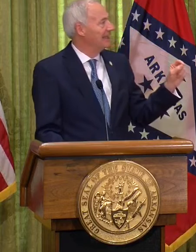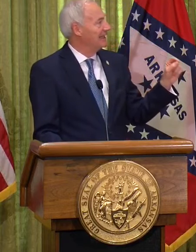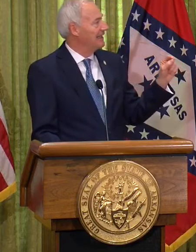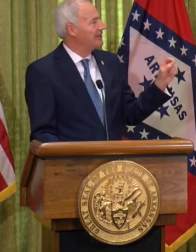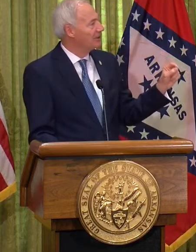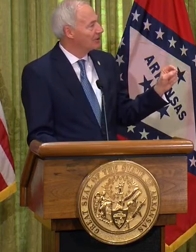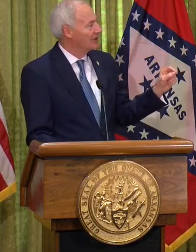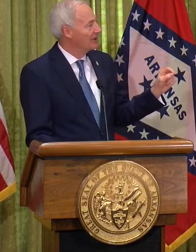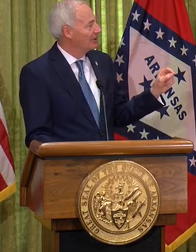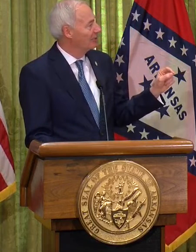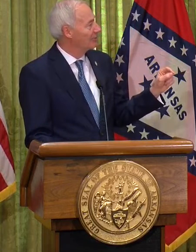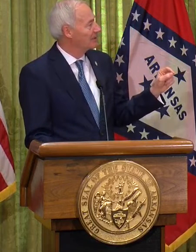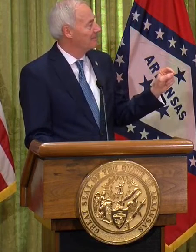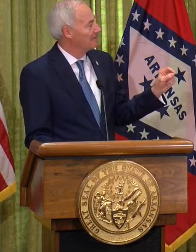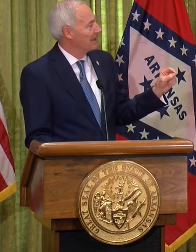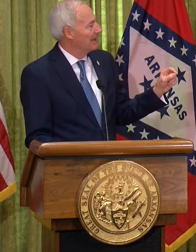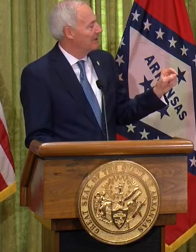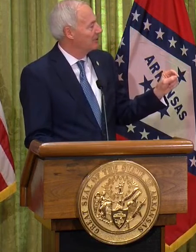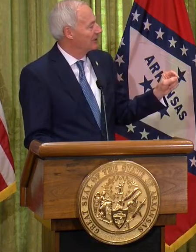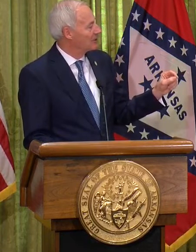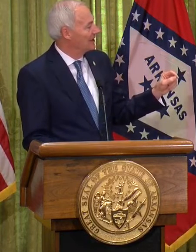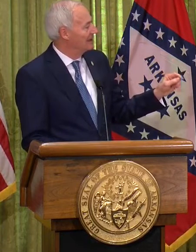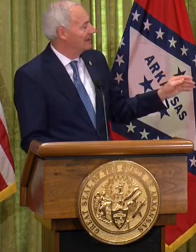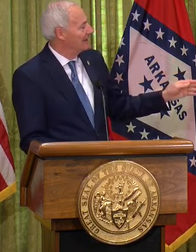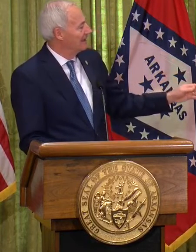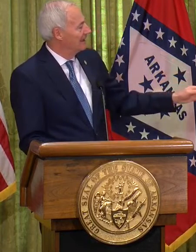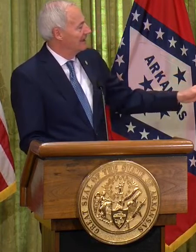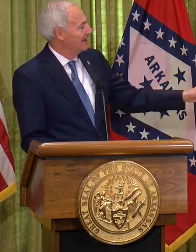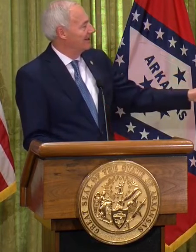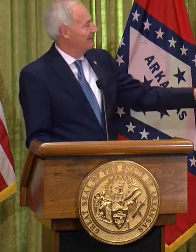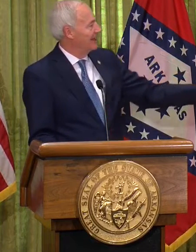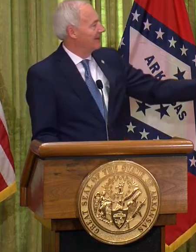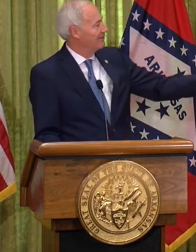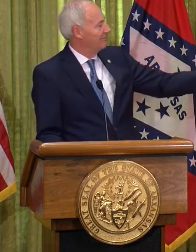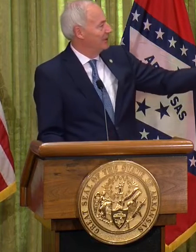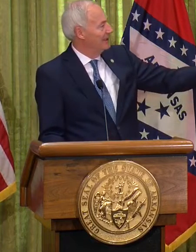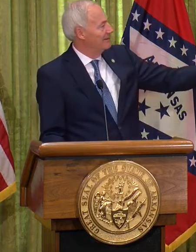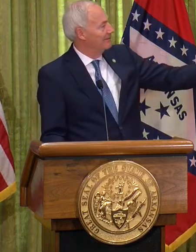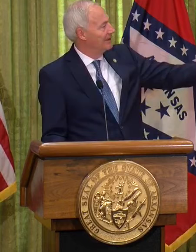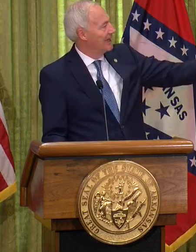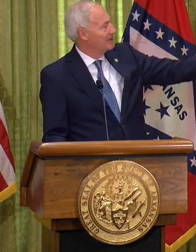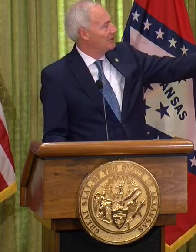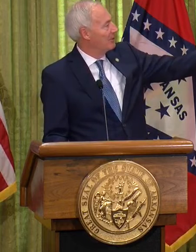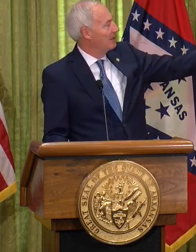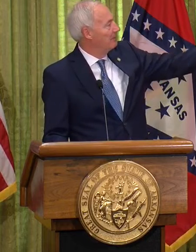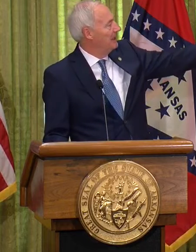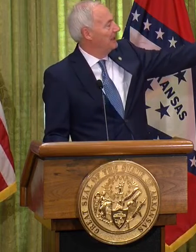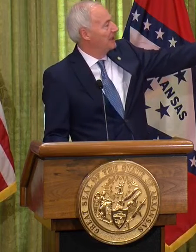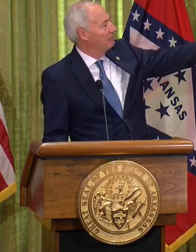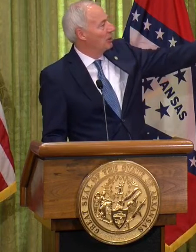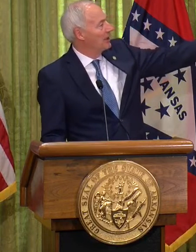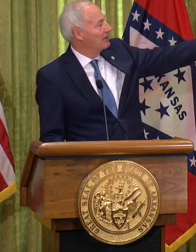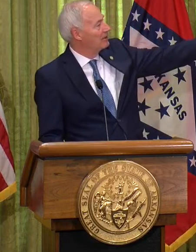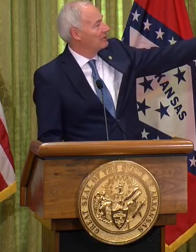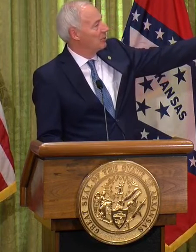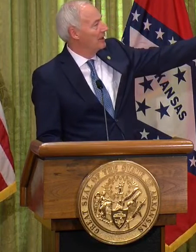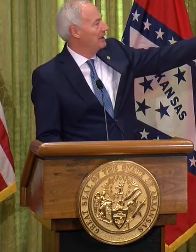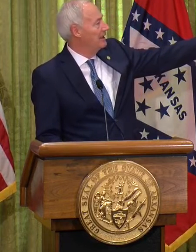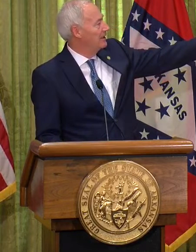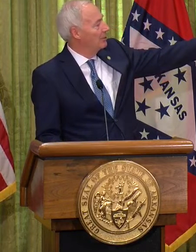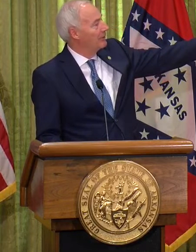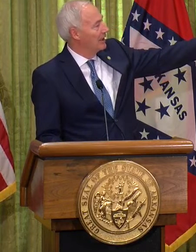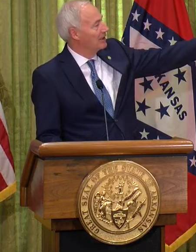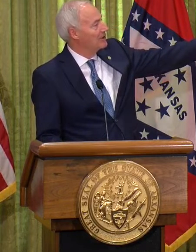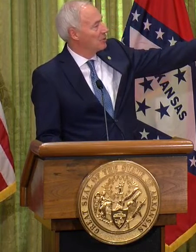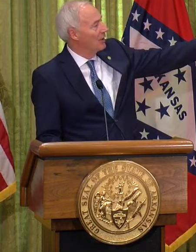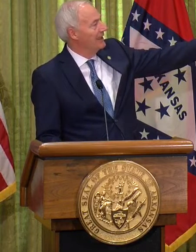cases in nursing homes. And you can see that we got to our peak of